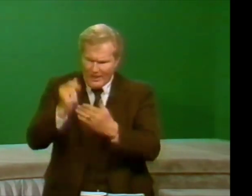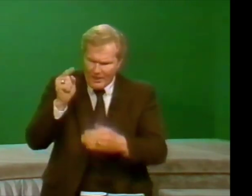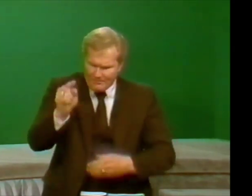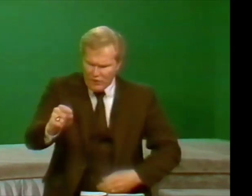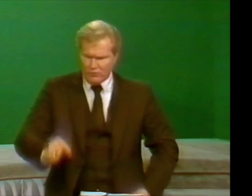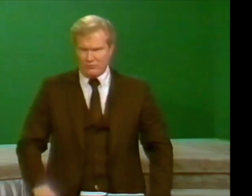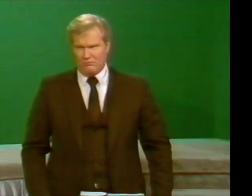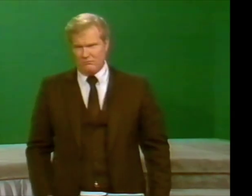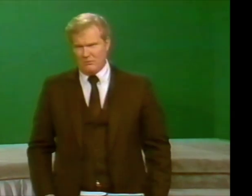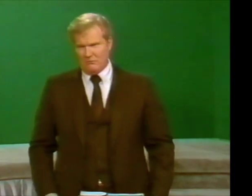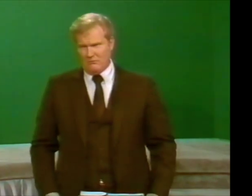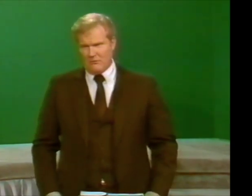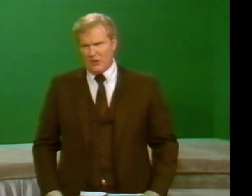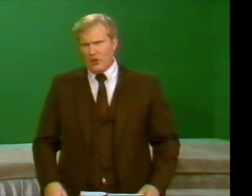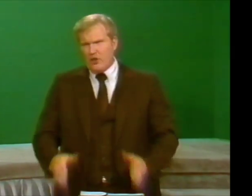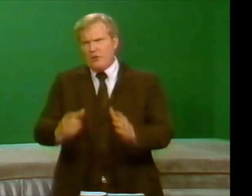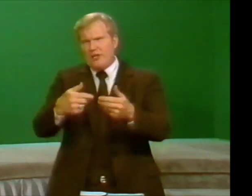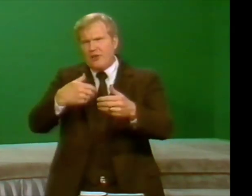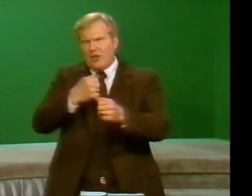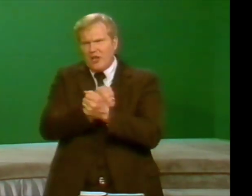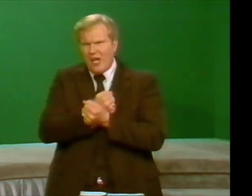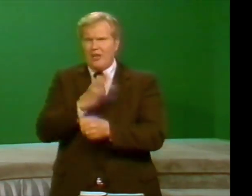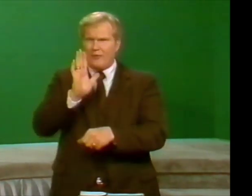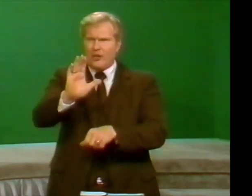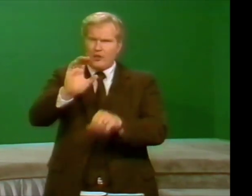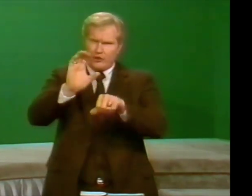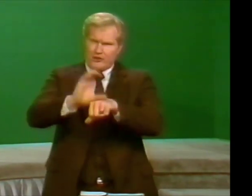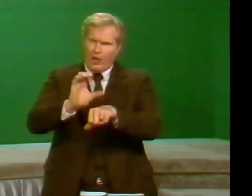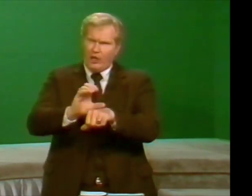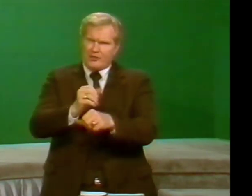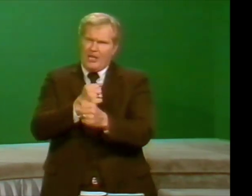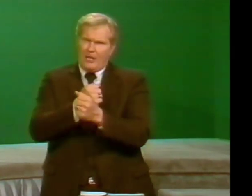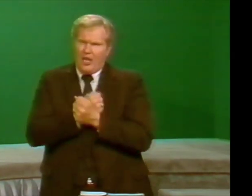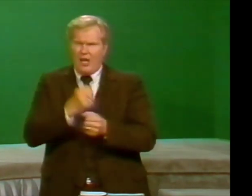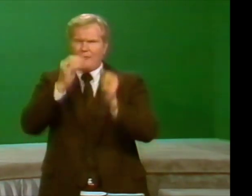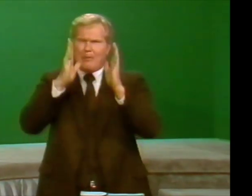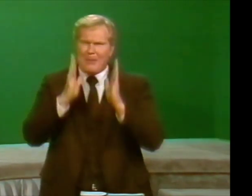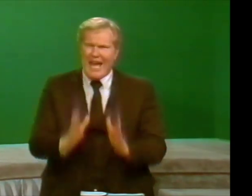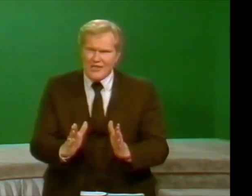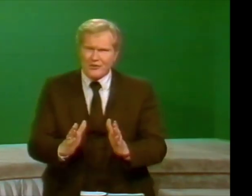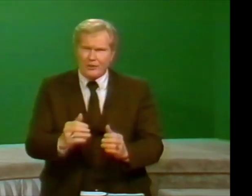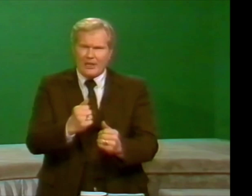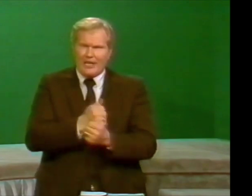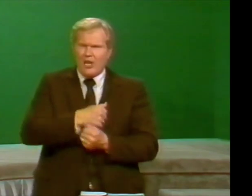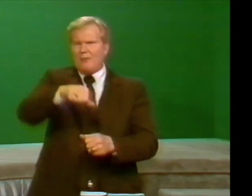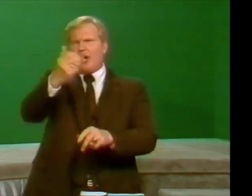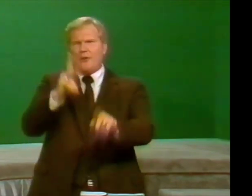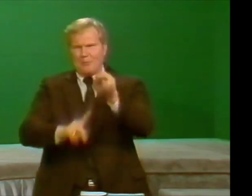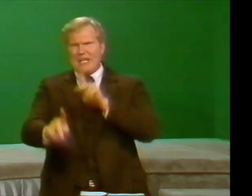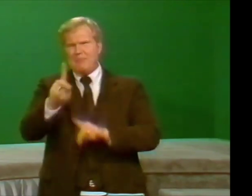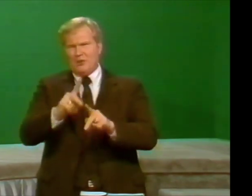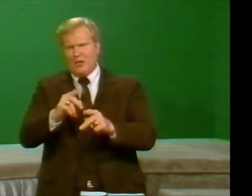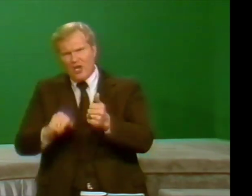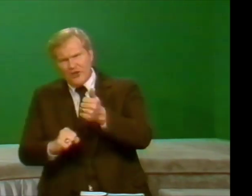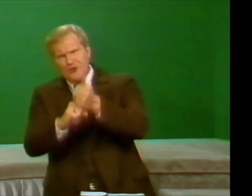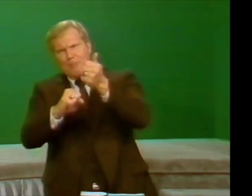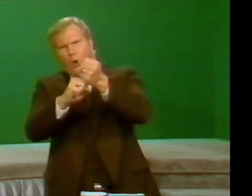help you. You need to love your church, love the pastor, love other people, support